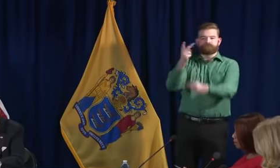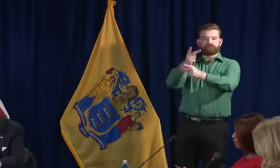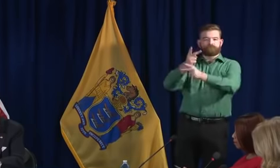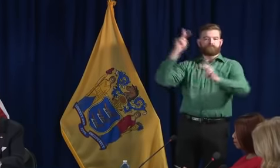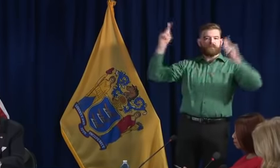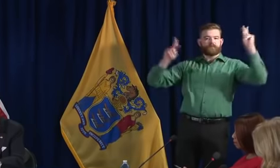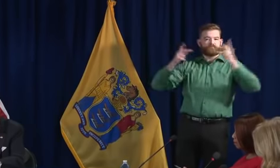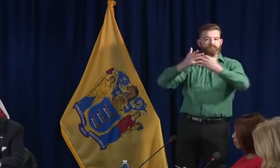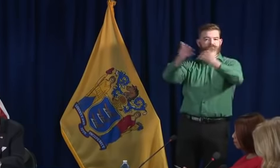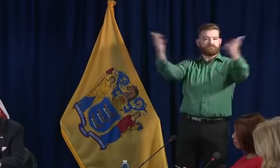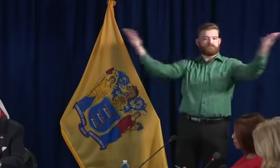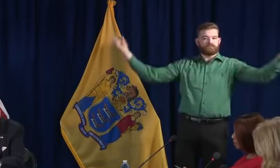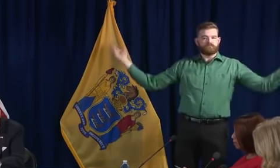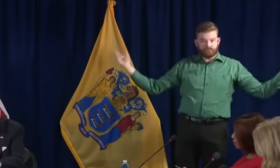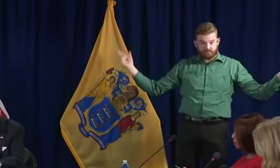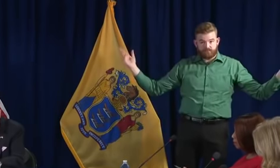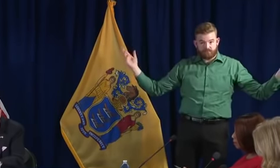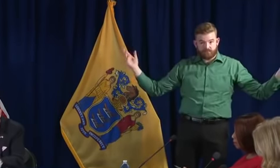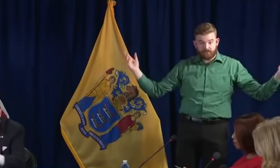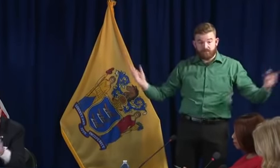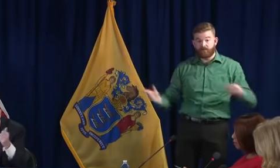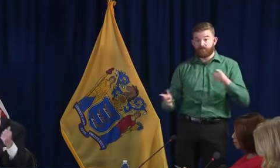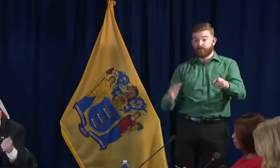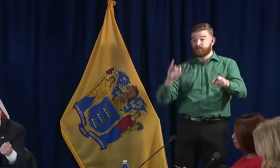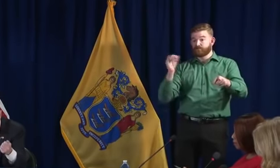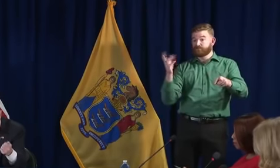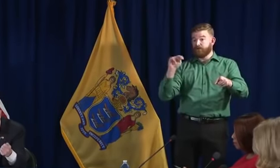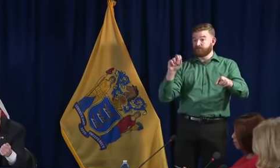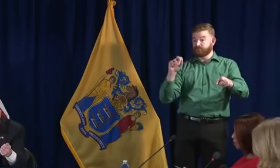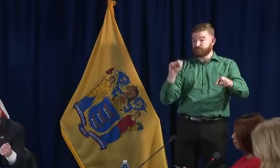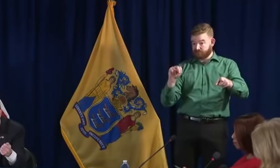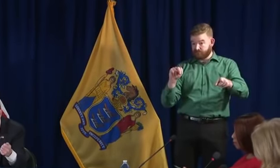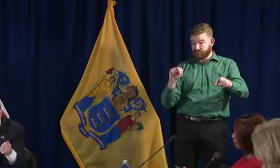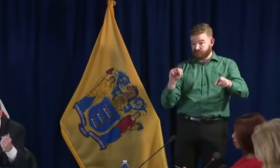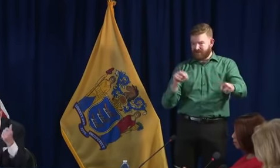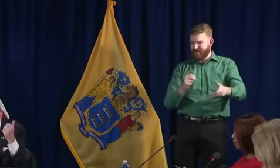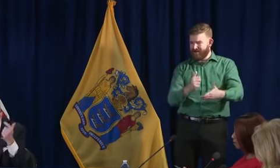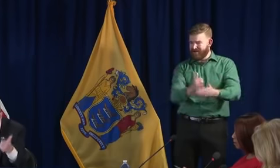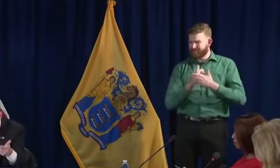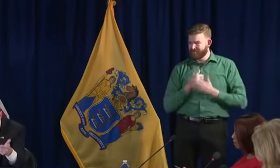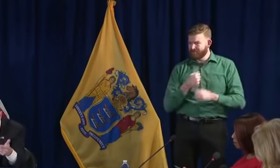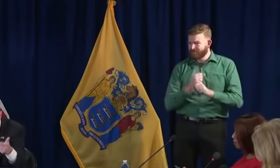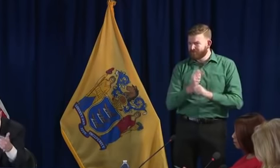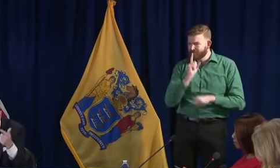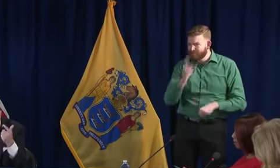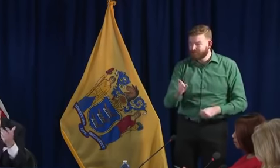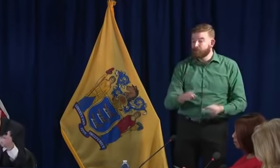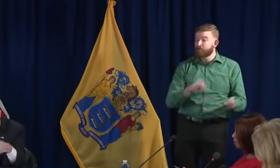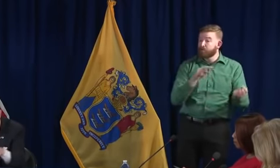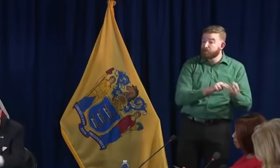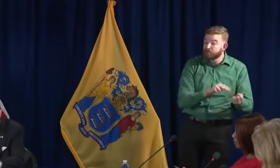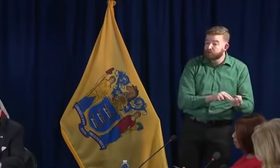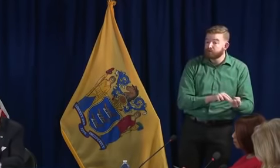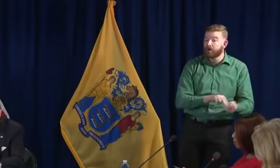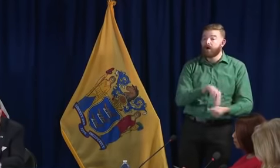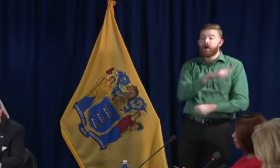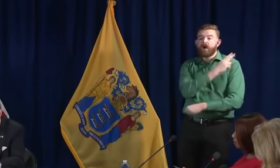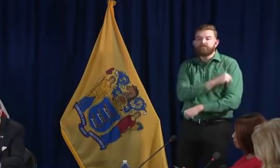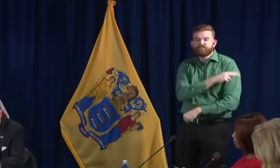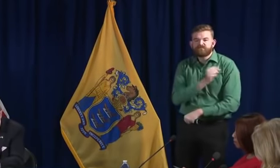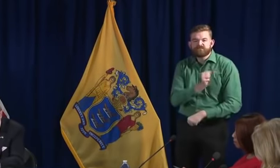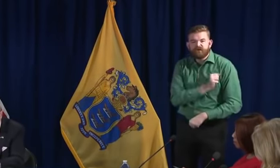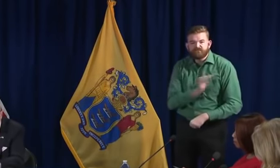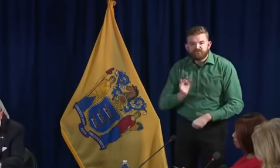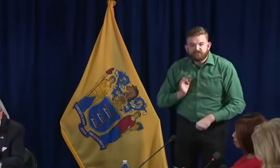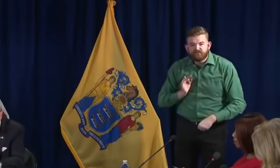that the families of those working on our front lines, our nurses and hospital personnel, lab technicians, and other frontline